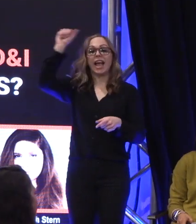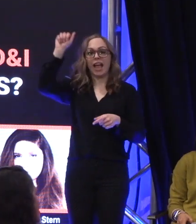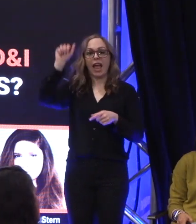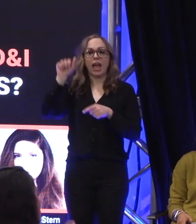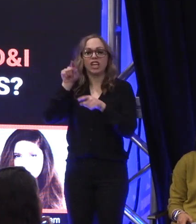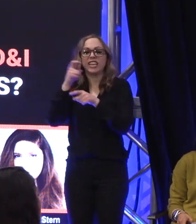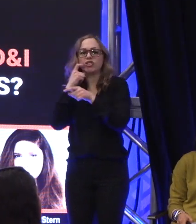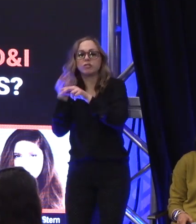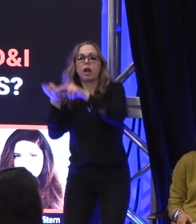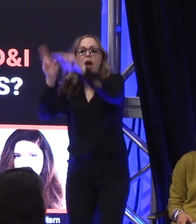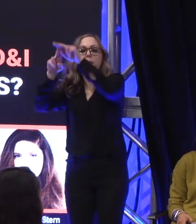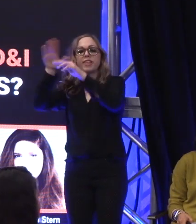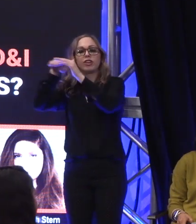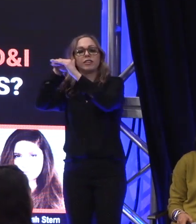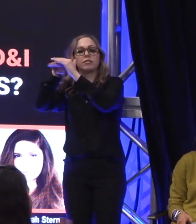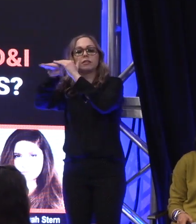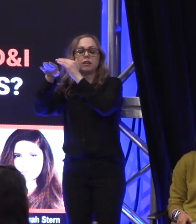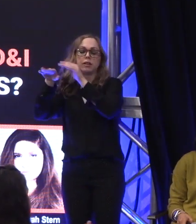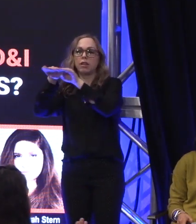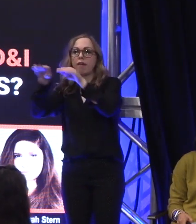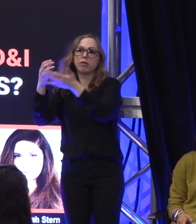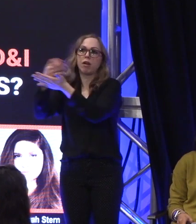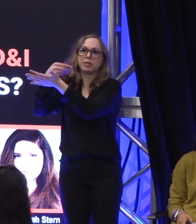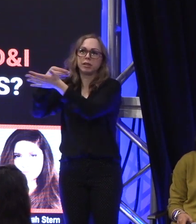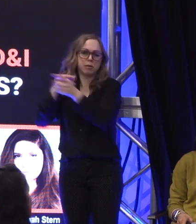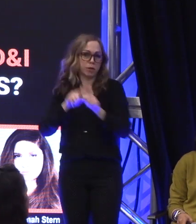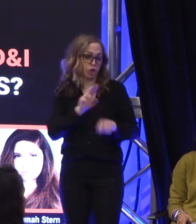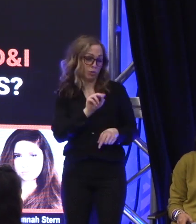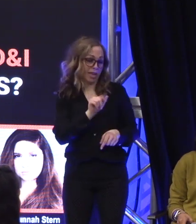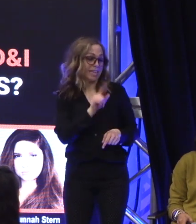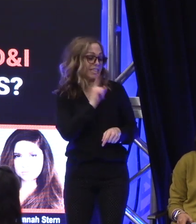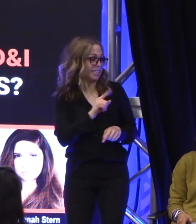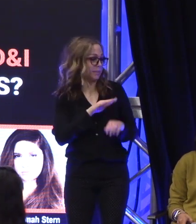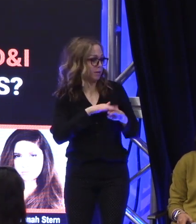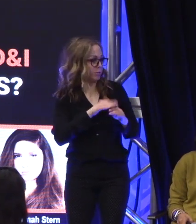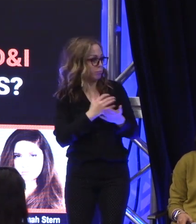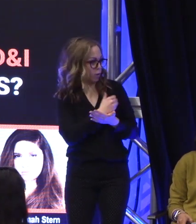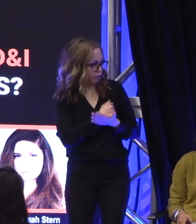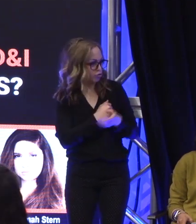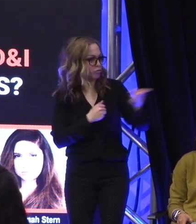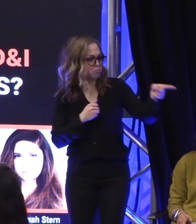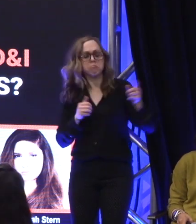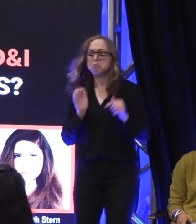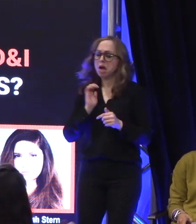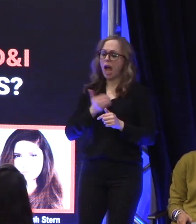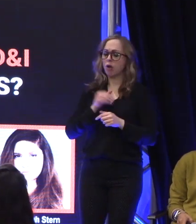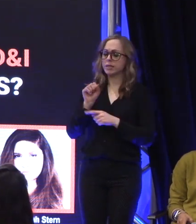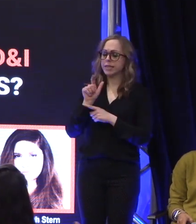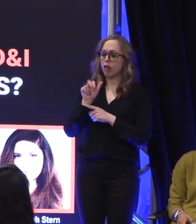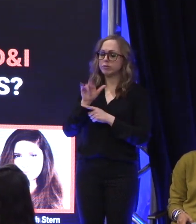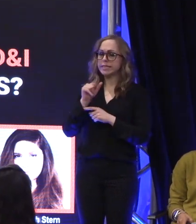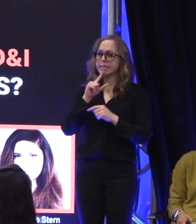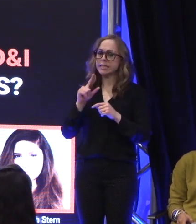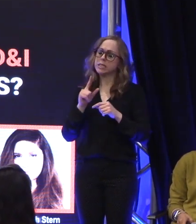raised their entry-level employee compensation. UTA, I believe, is minimum wage. We have competitive